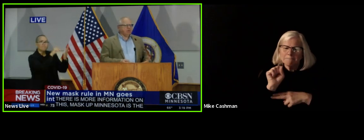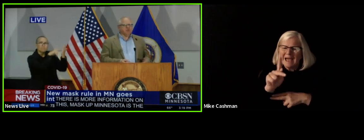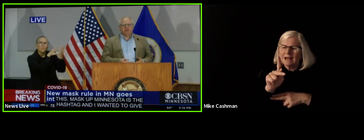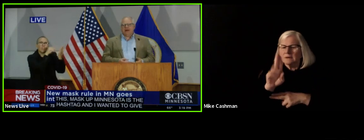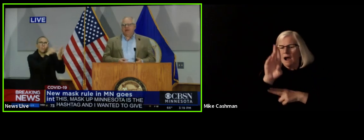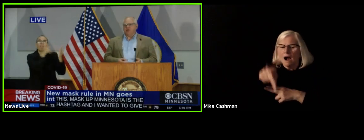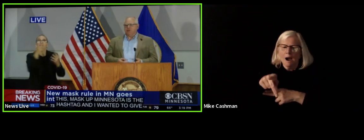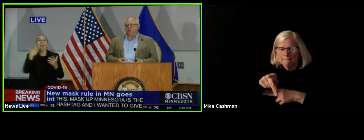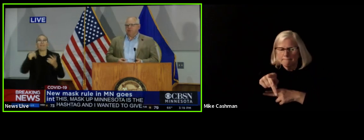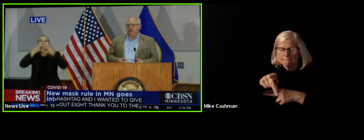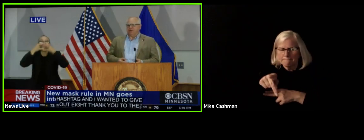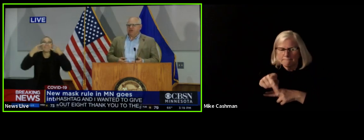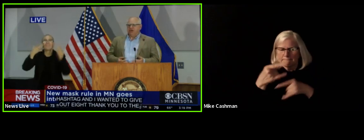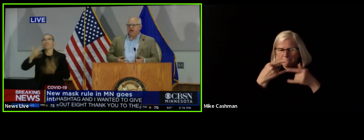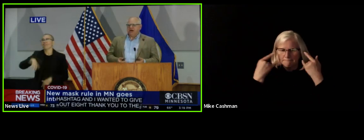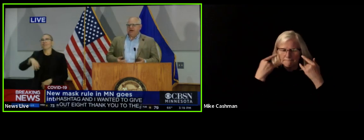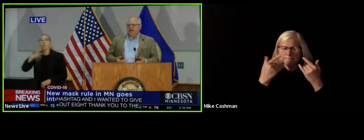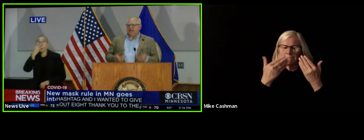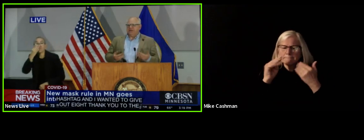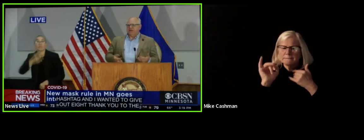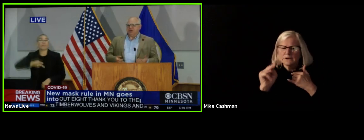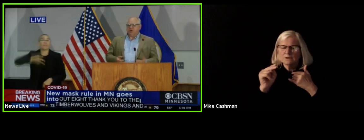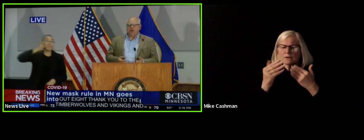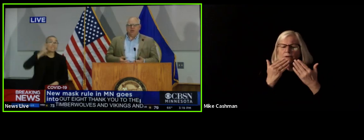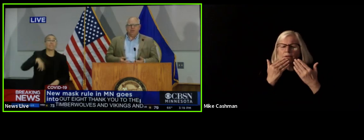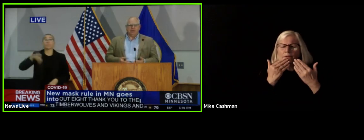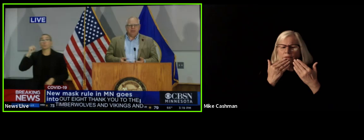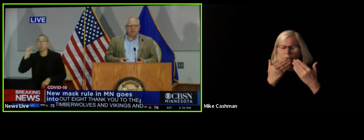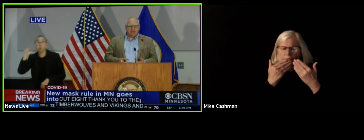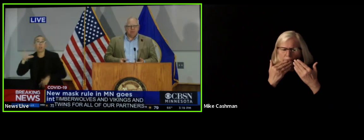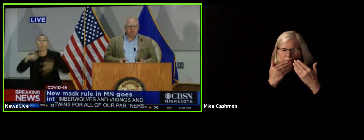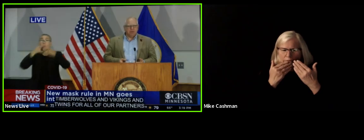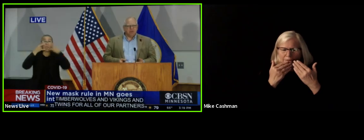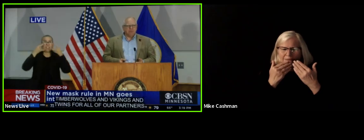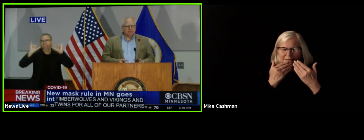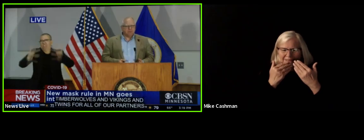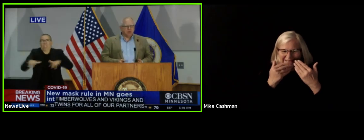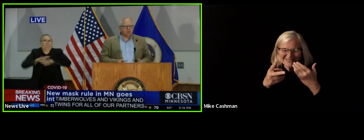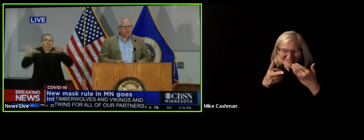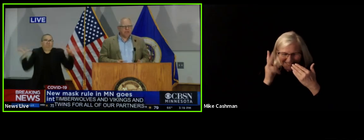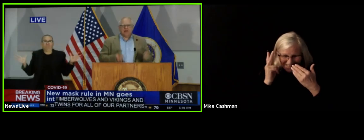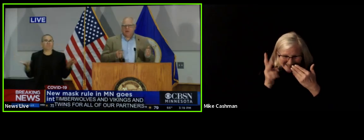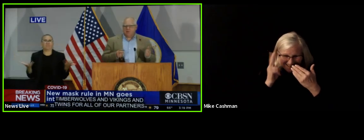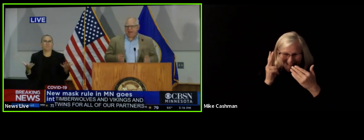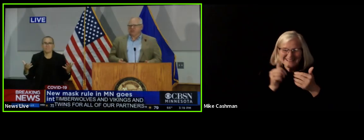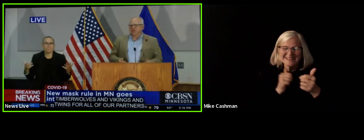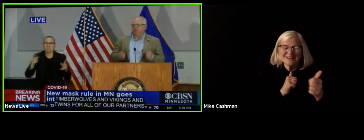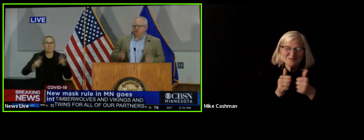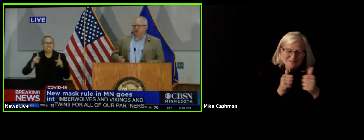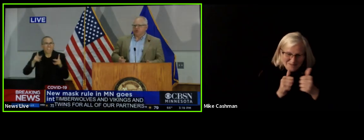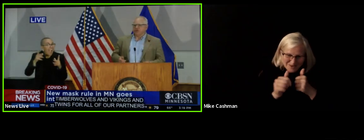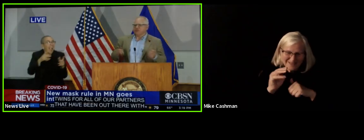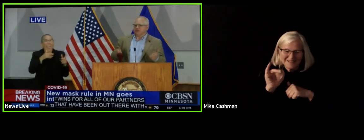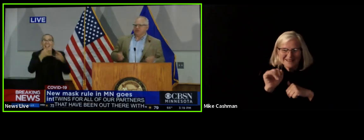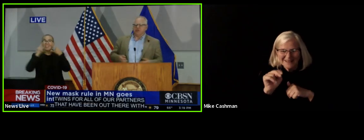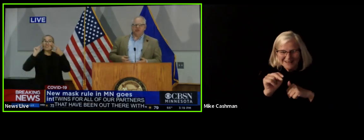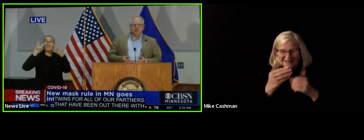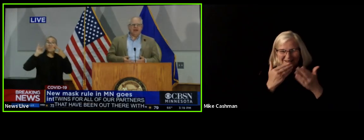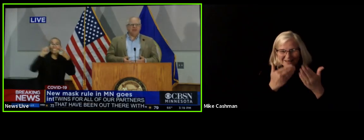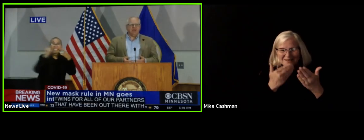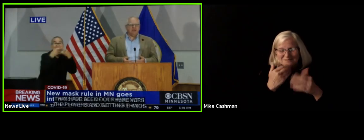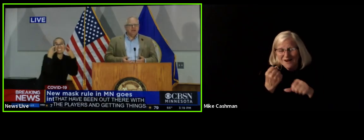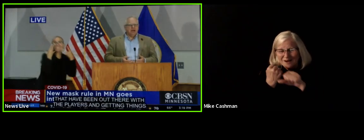partners who have been out there with their players getting things going. We're going to be playing baseball, Major League Baseball this week. They're masked up, they're social distancing, they're doing